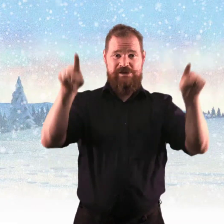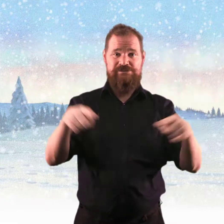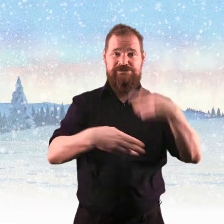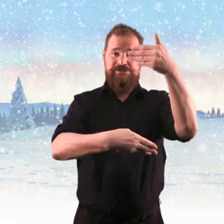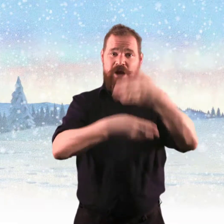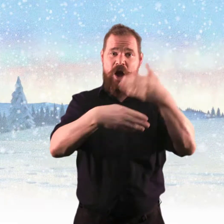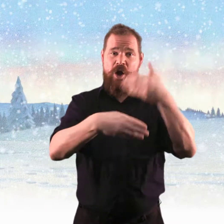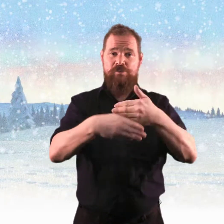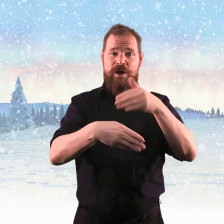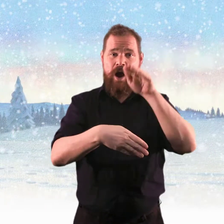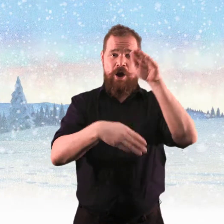fell outside.